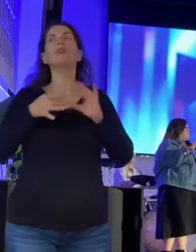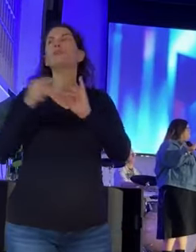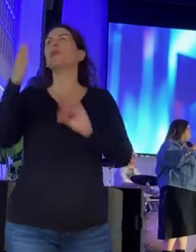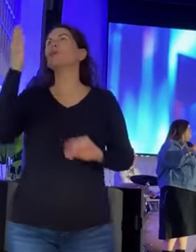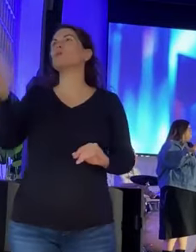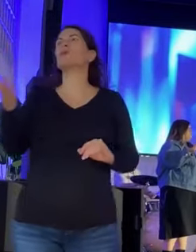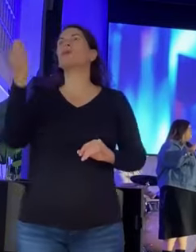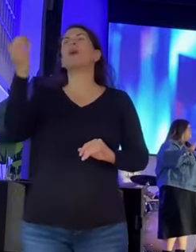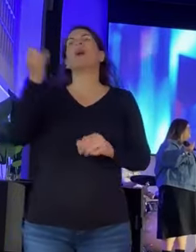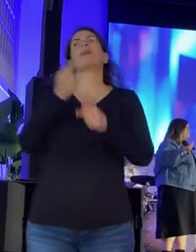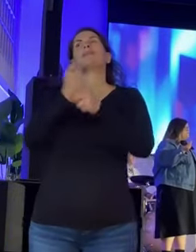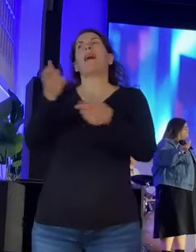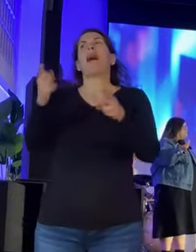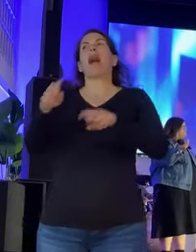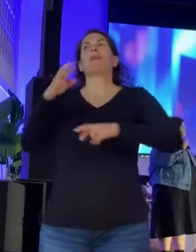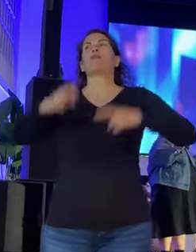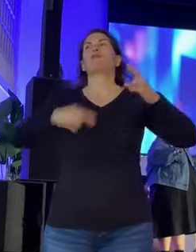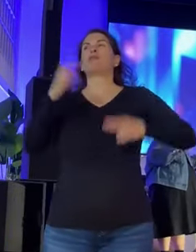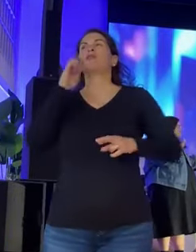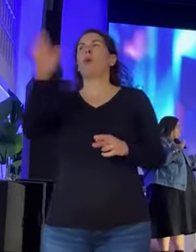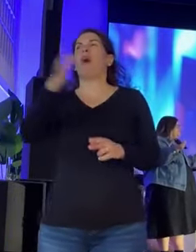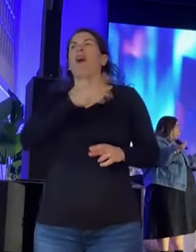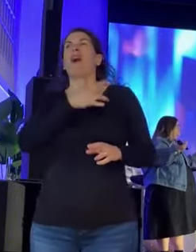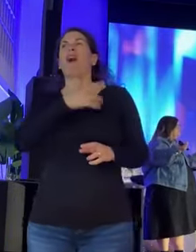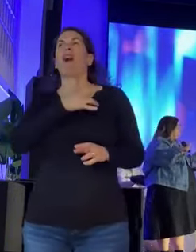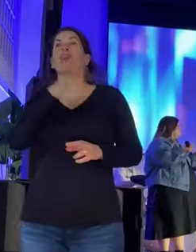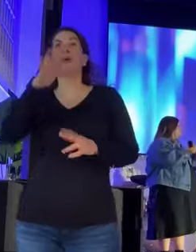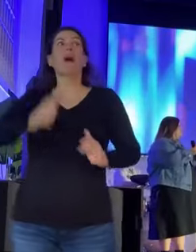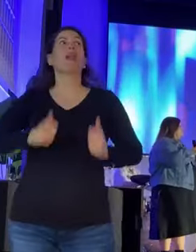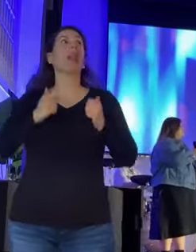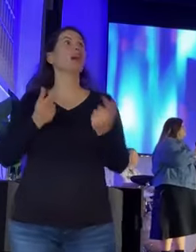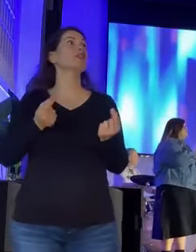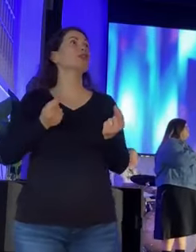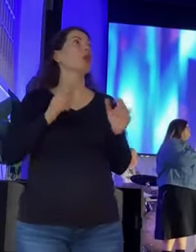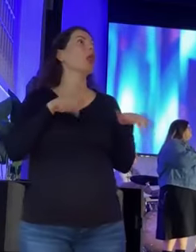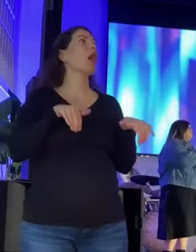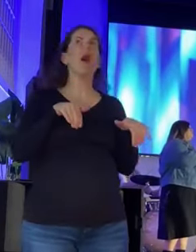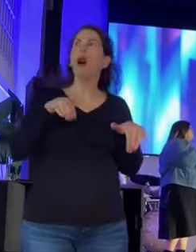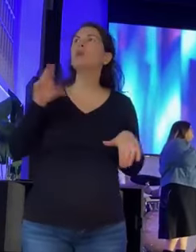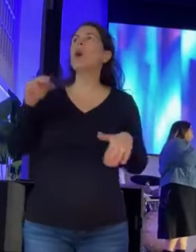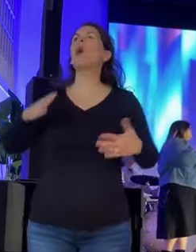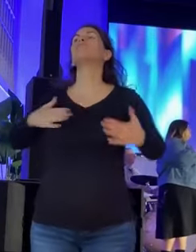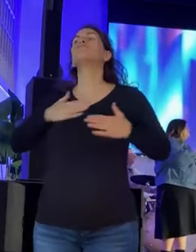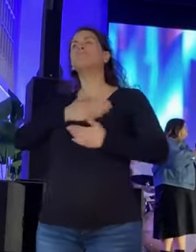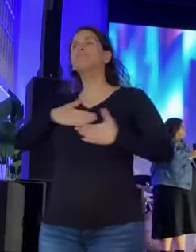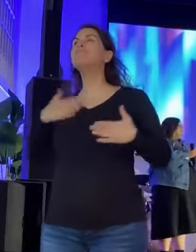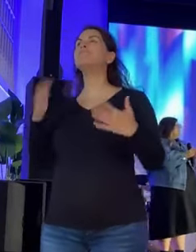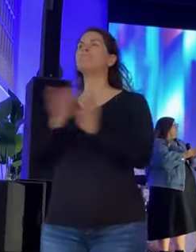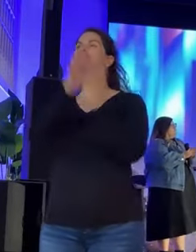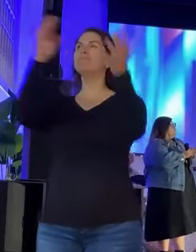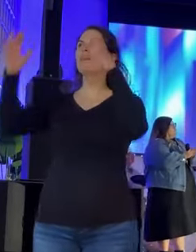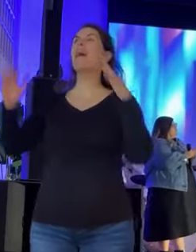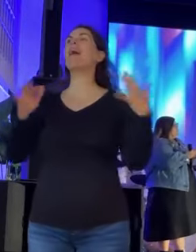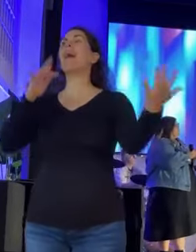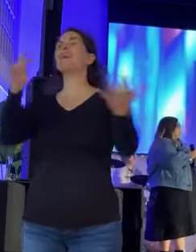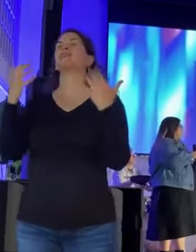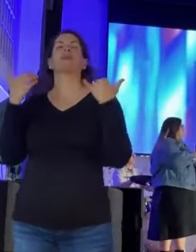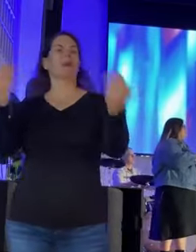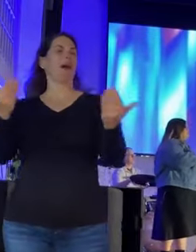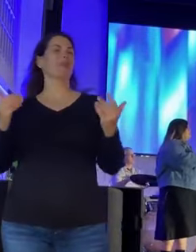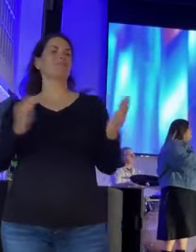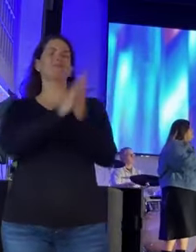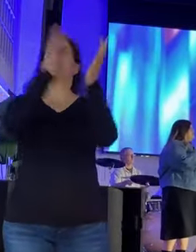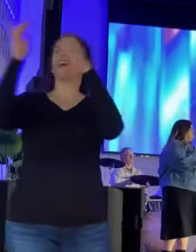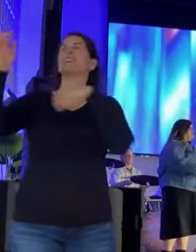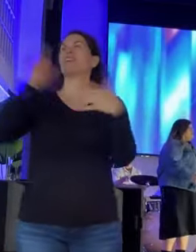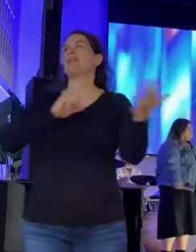you. When He brings revival to your heart, to your life, what do? You rejoice. So can we give the Lord a shout of